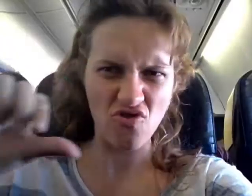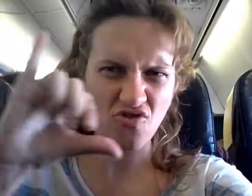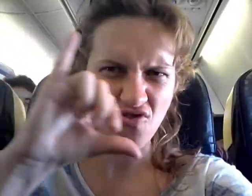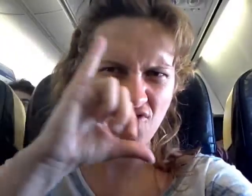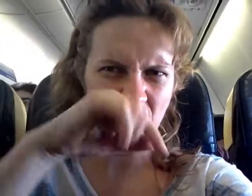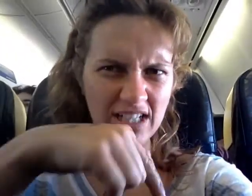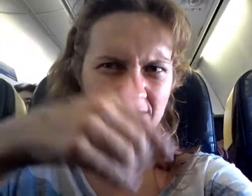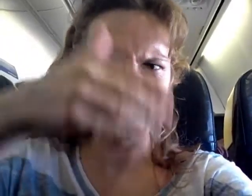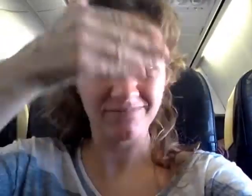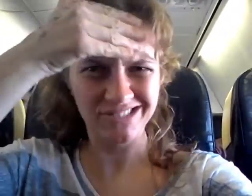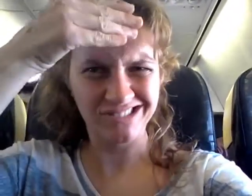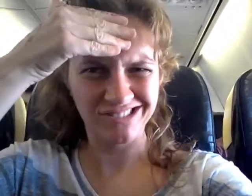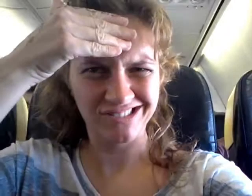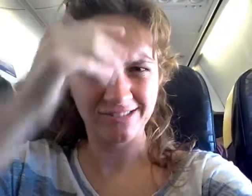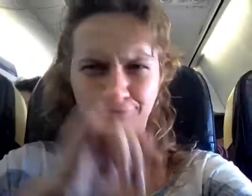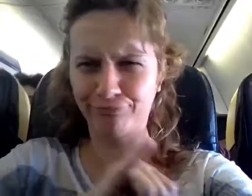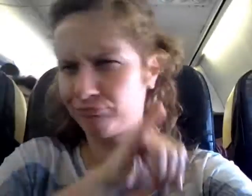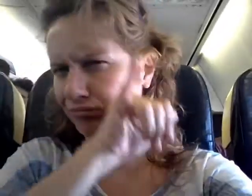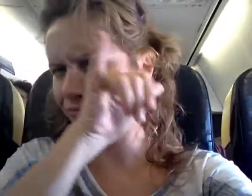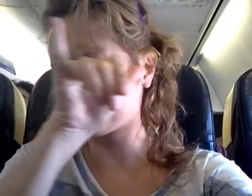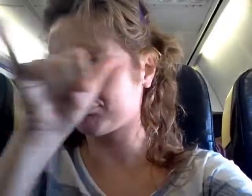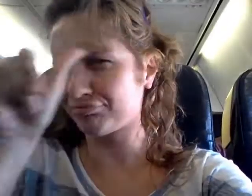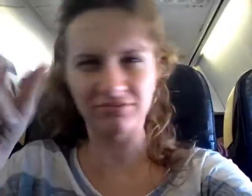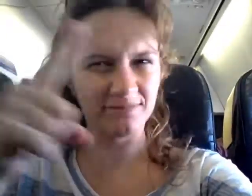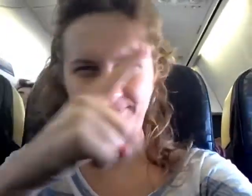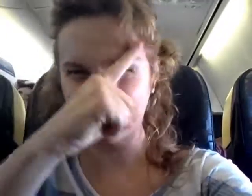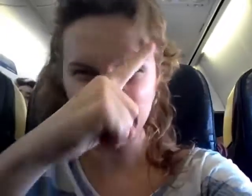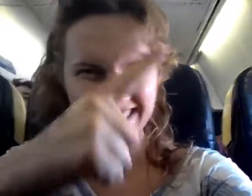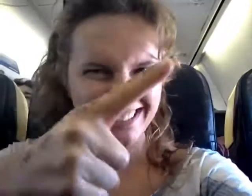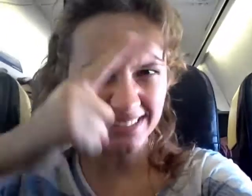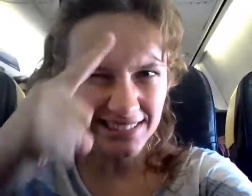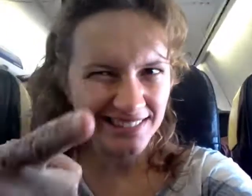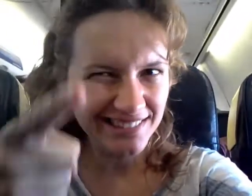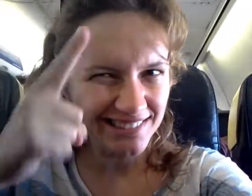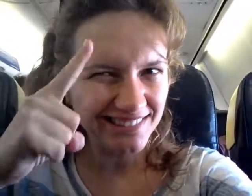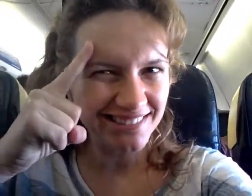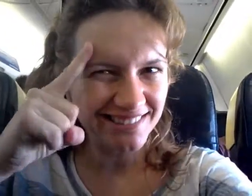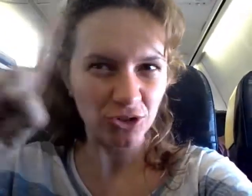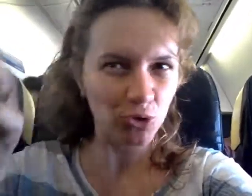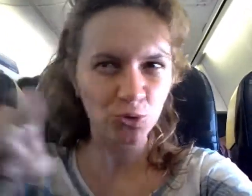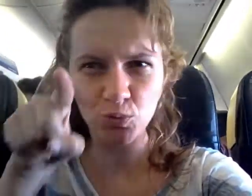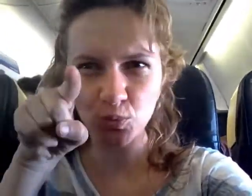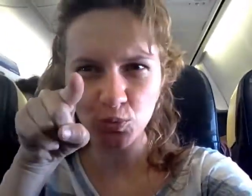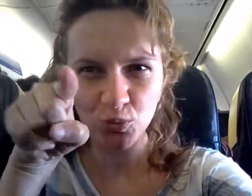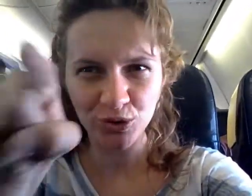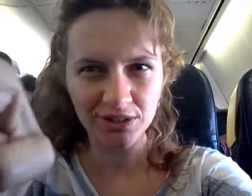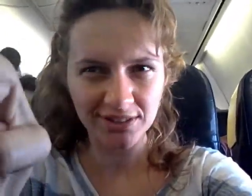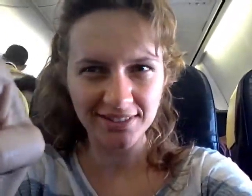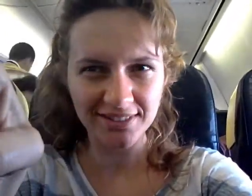Writing to read the card carefully before departure. Before departure, we would ask you to ensure that your seatbelt